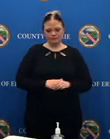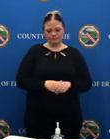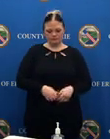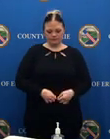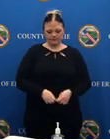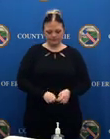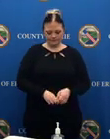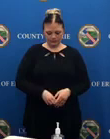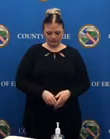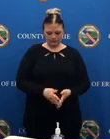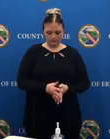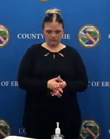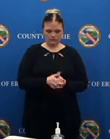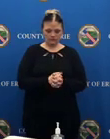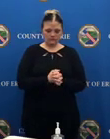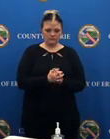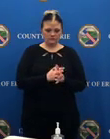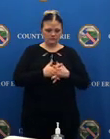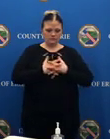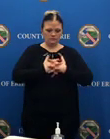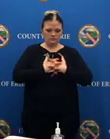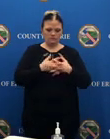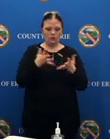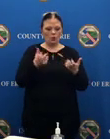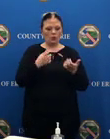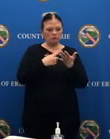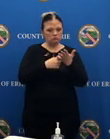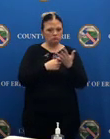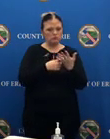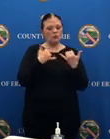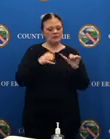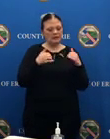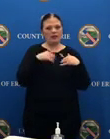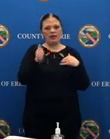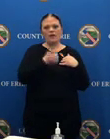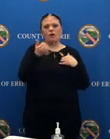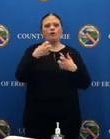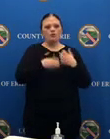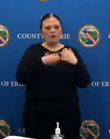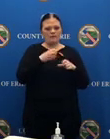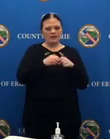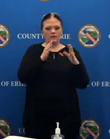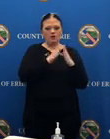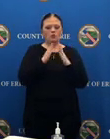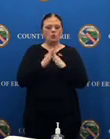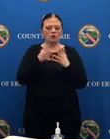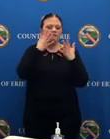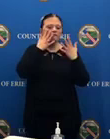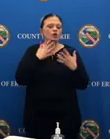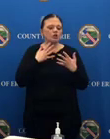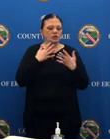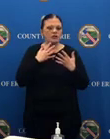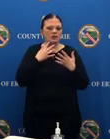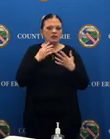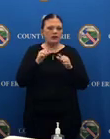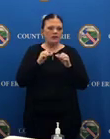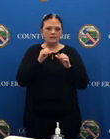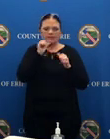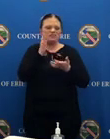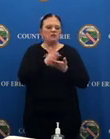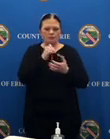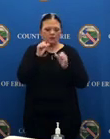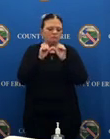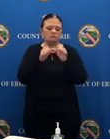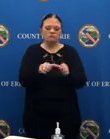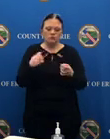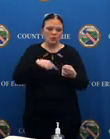So, I just want to talk about, we still have other problems in our community that have unfortunately persisted that we